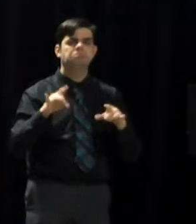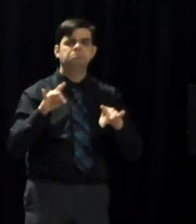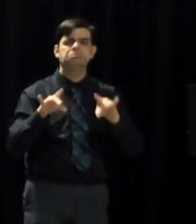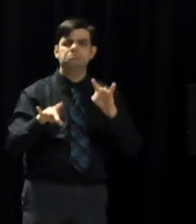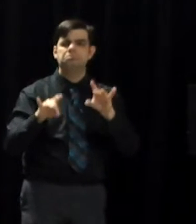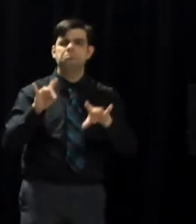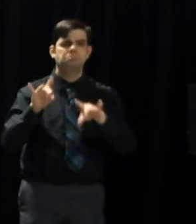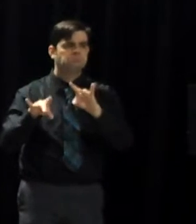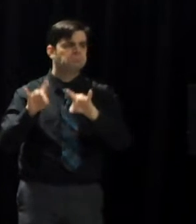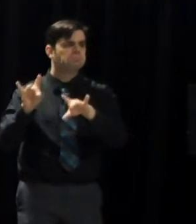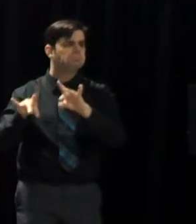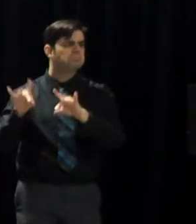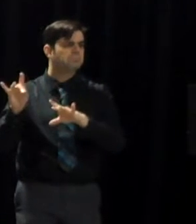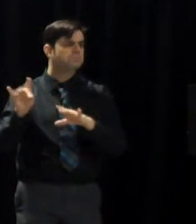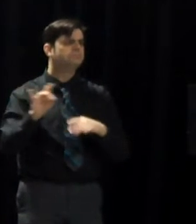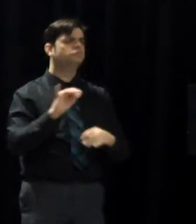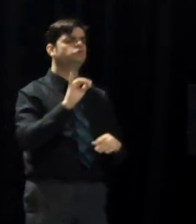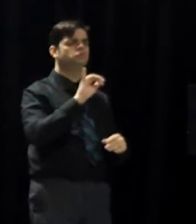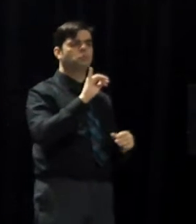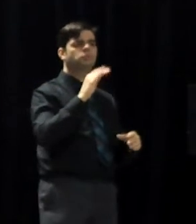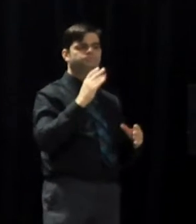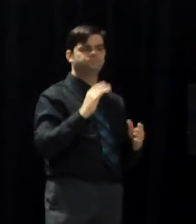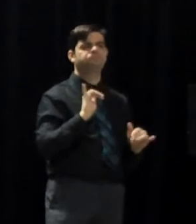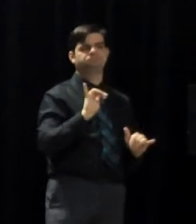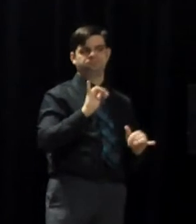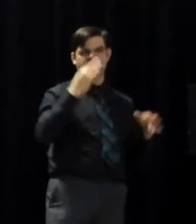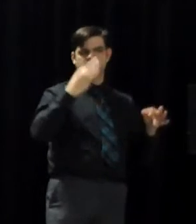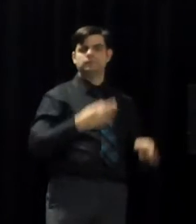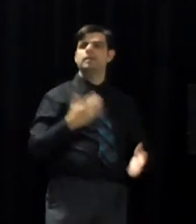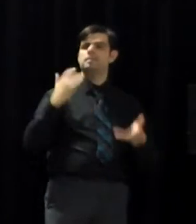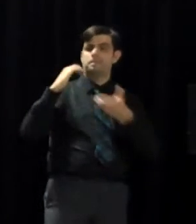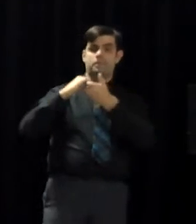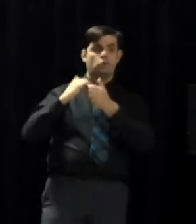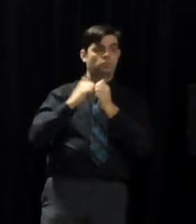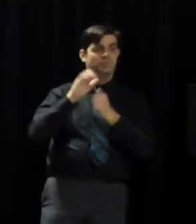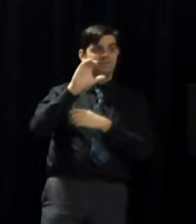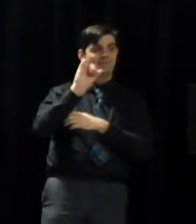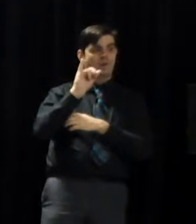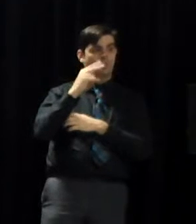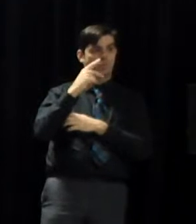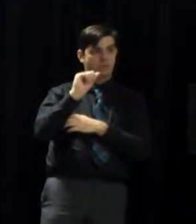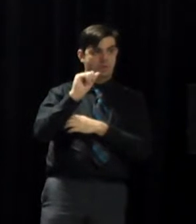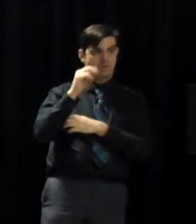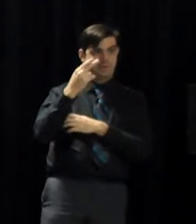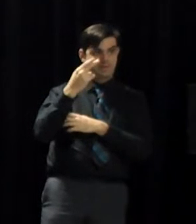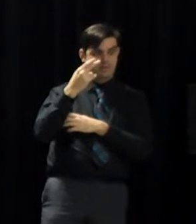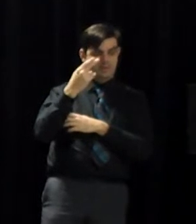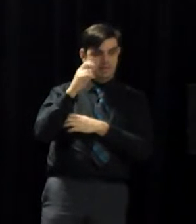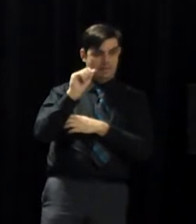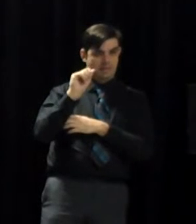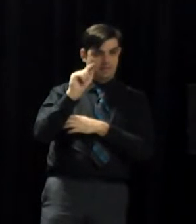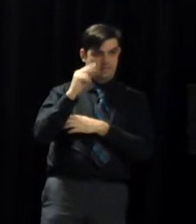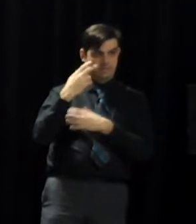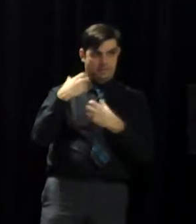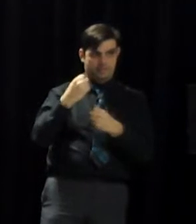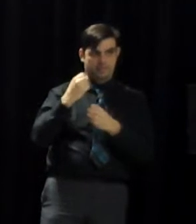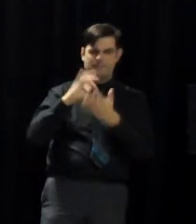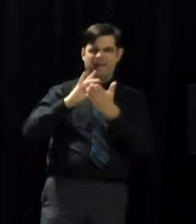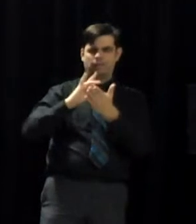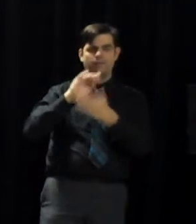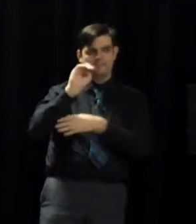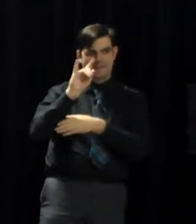Health from 8 a.m. to noon, both Saturday and Sunday, at Essentia Health's offices